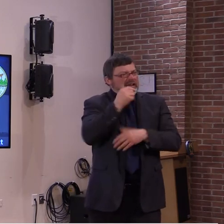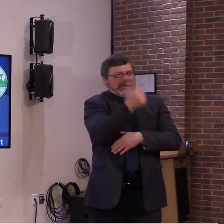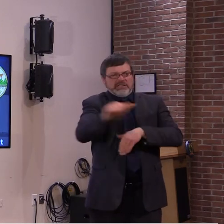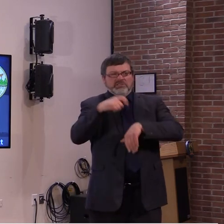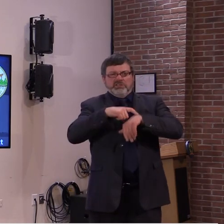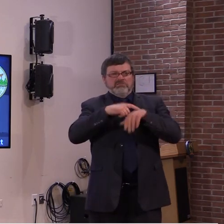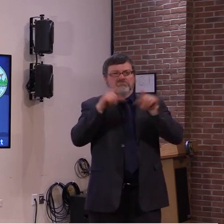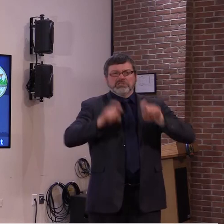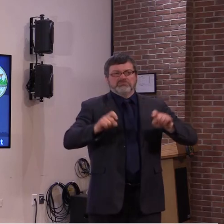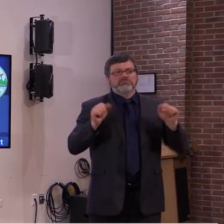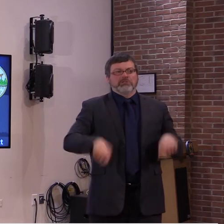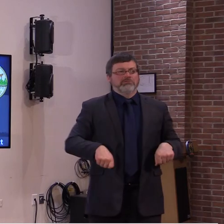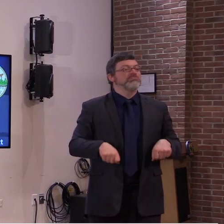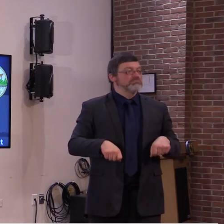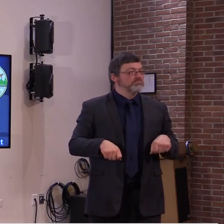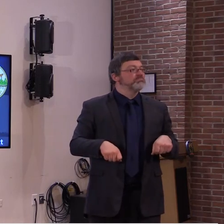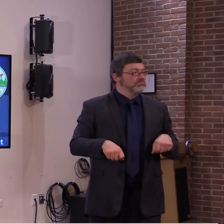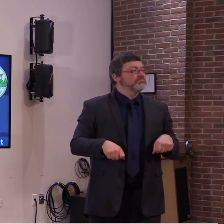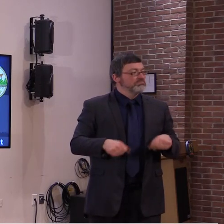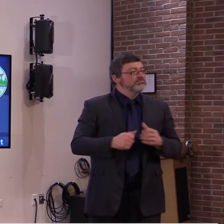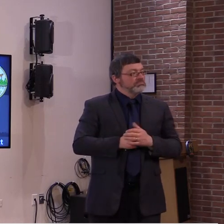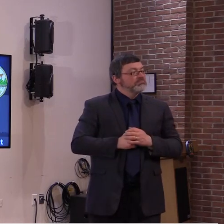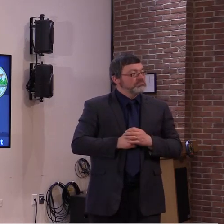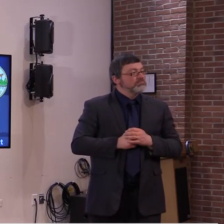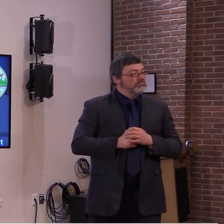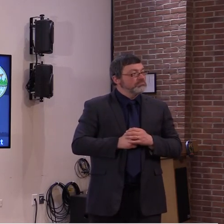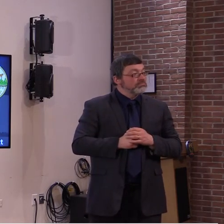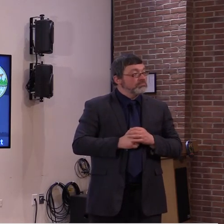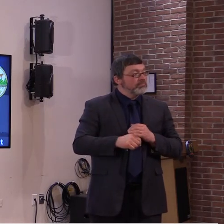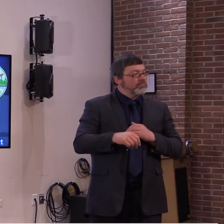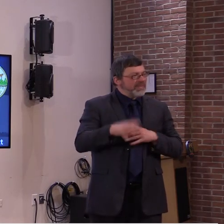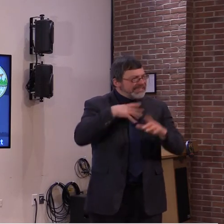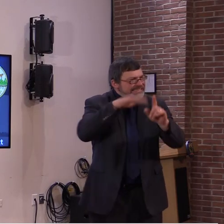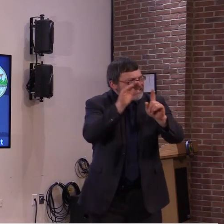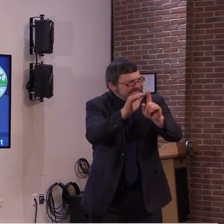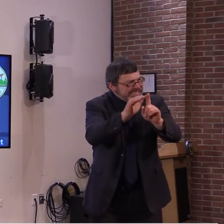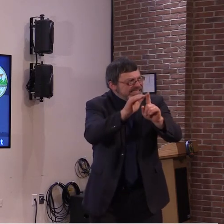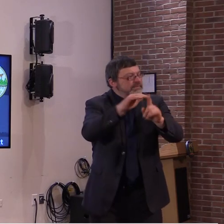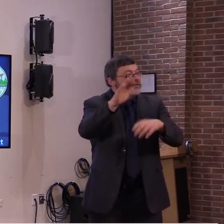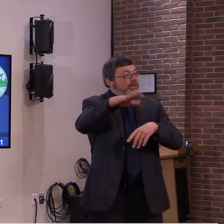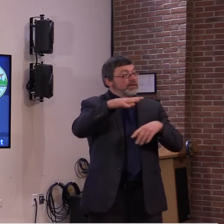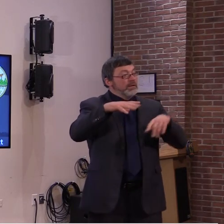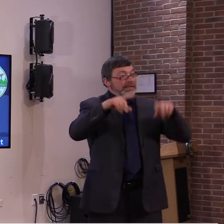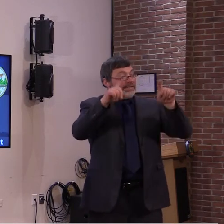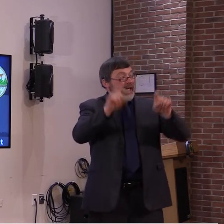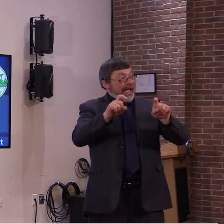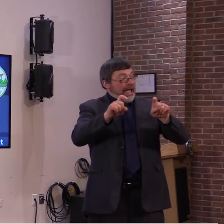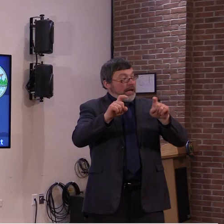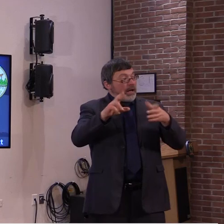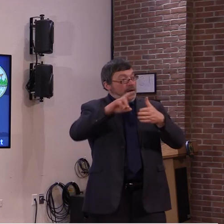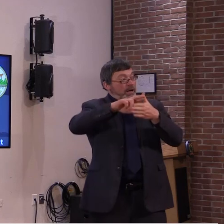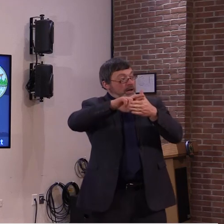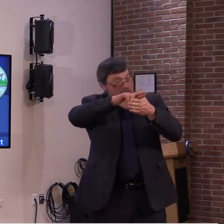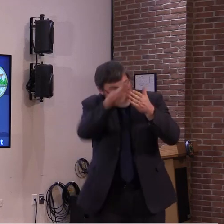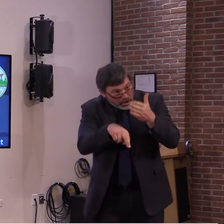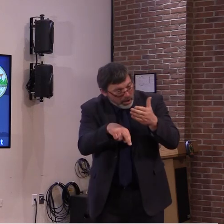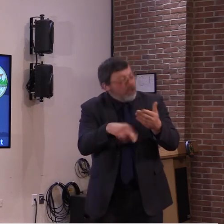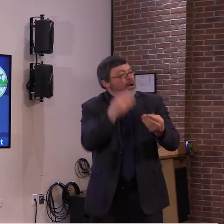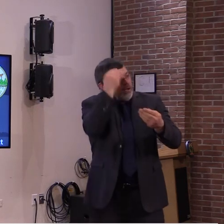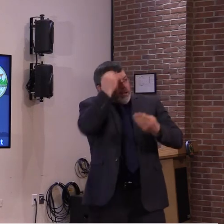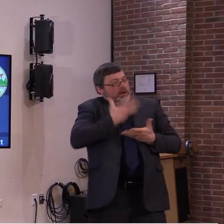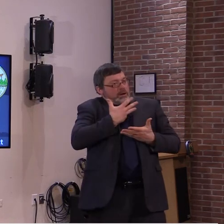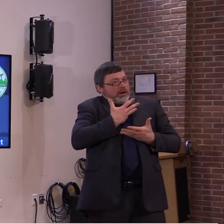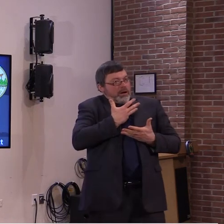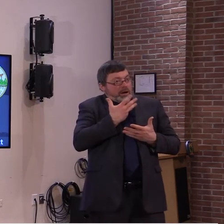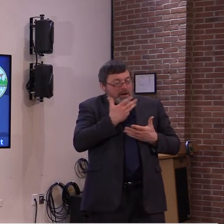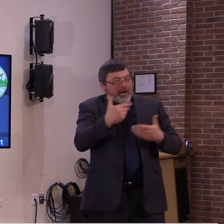you were tested. So keep up the basics: wearing a mask, keeping at least 6 feet apart from one another,